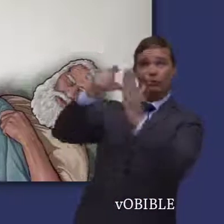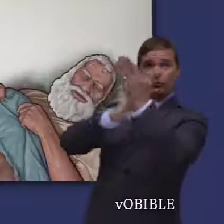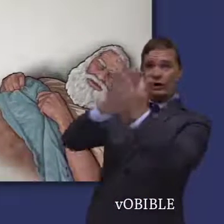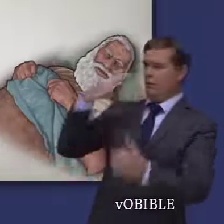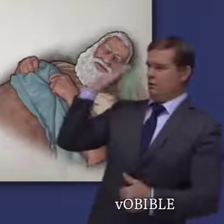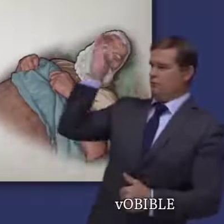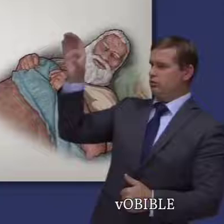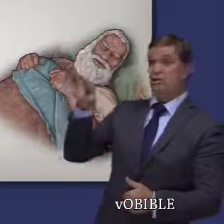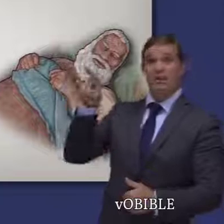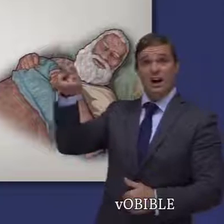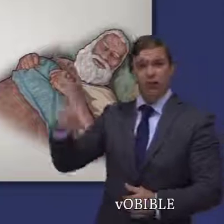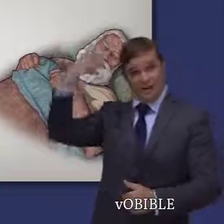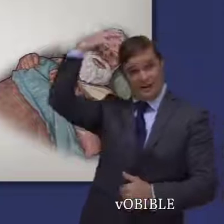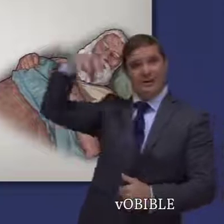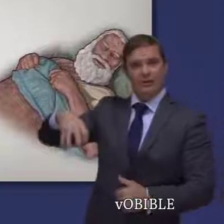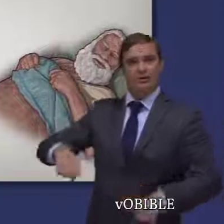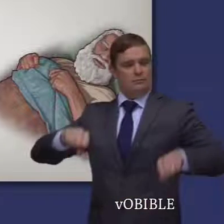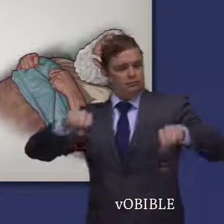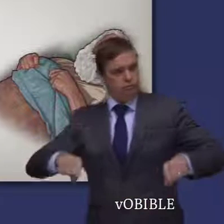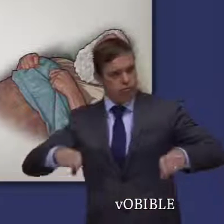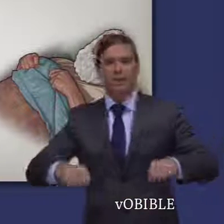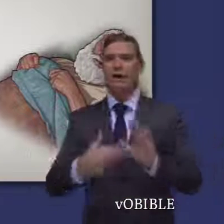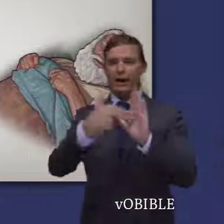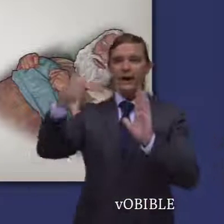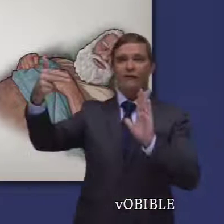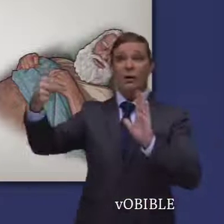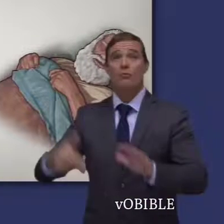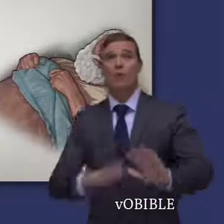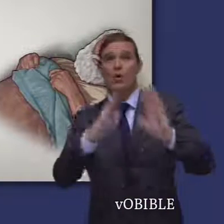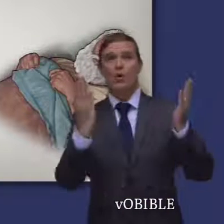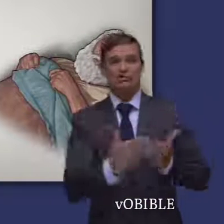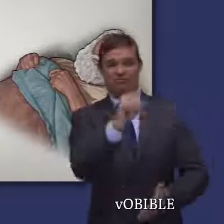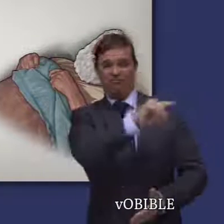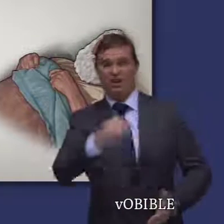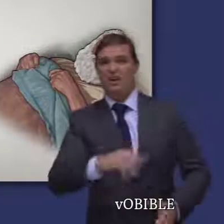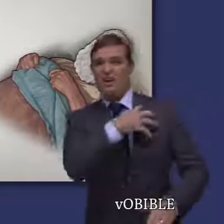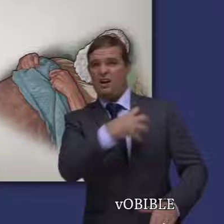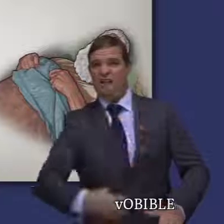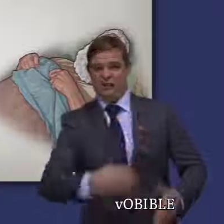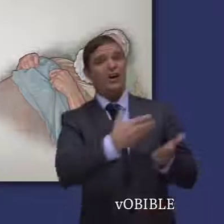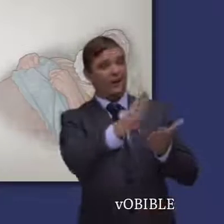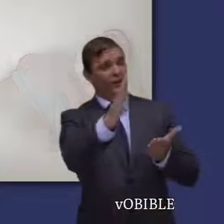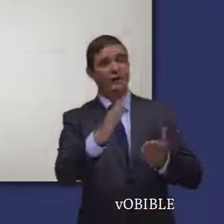Also, Jehovah gives his son an everlasting kingdom that will replace all human